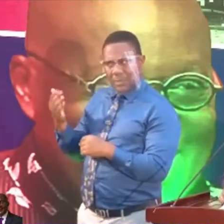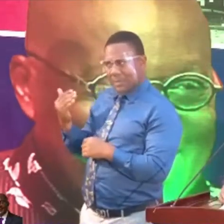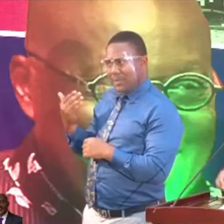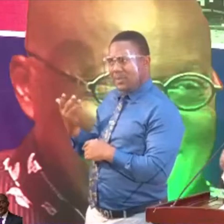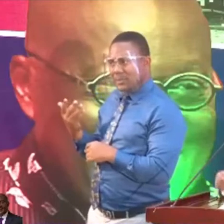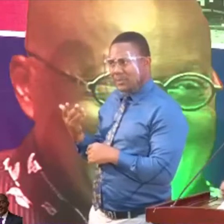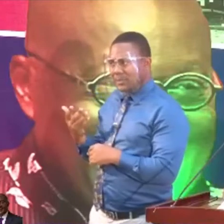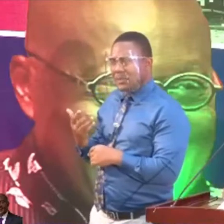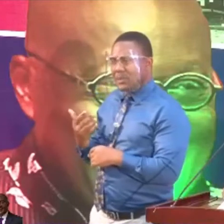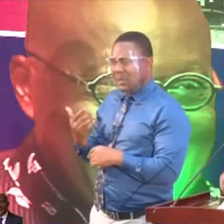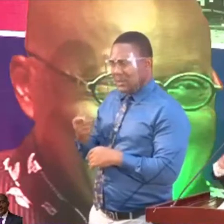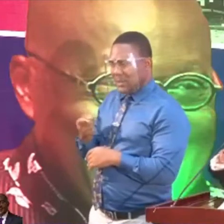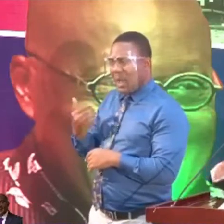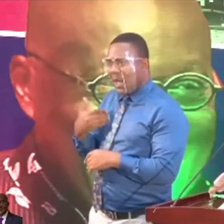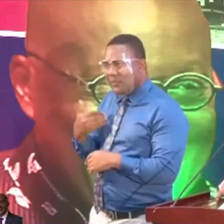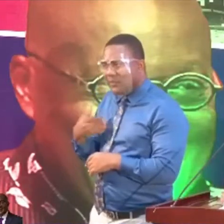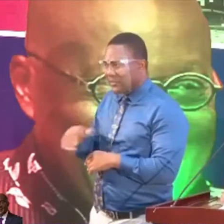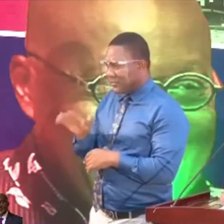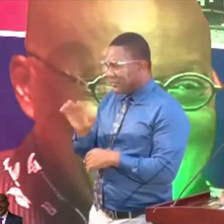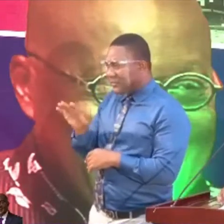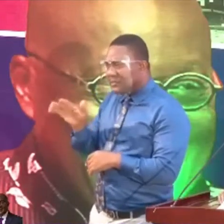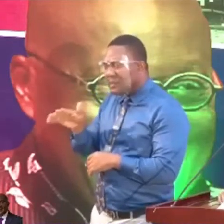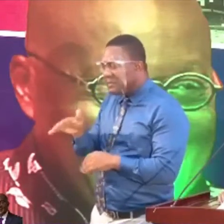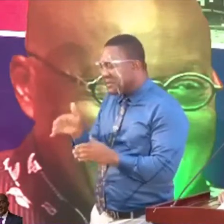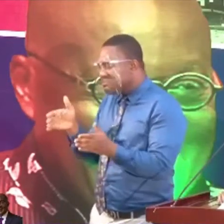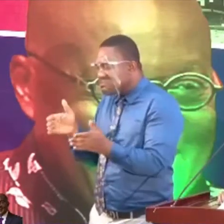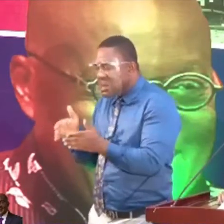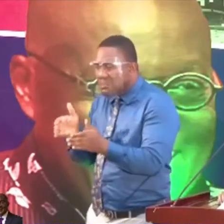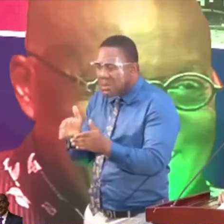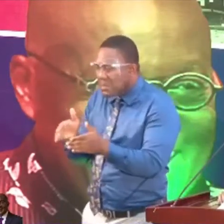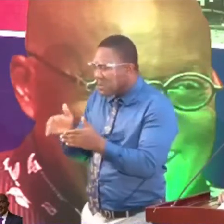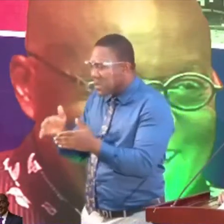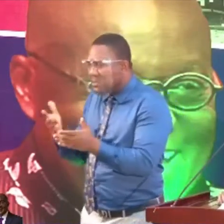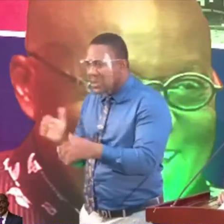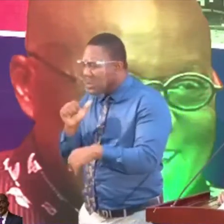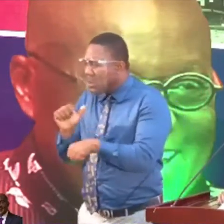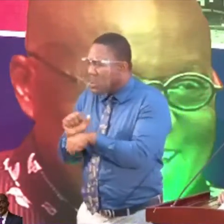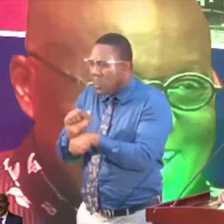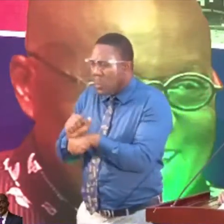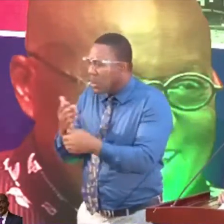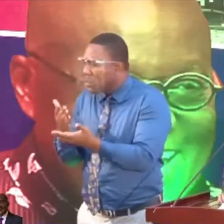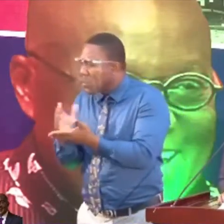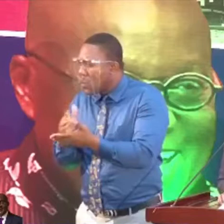had 55 semi-functional ambulances in the country.